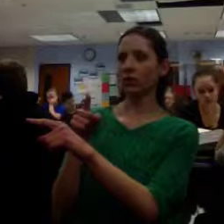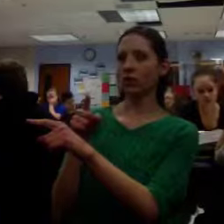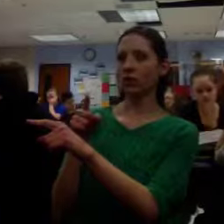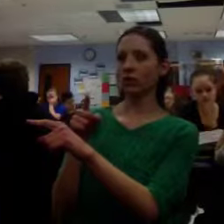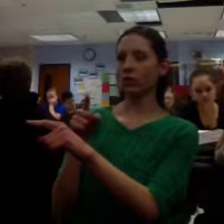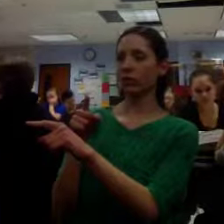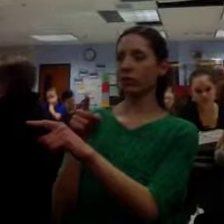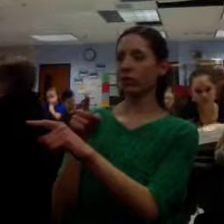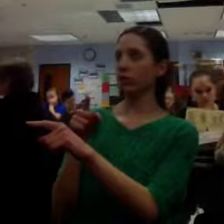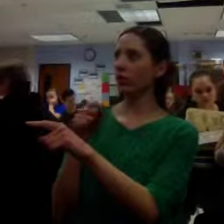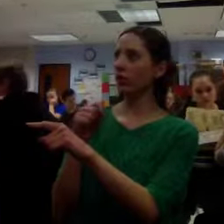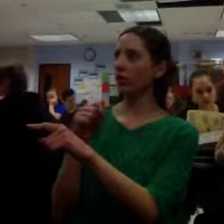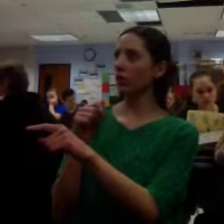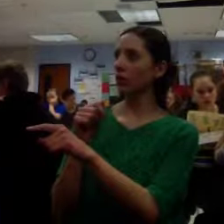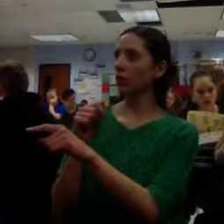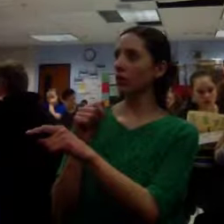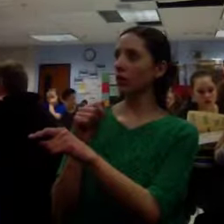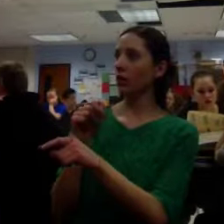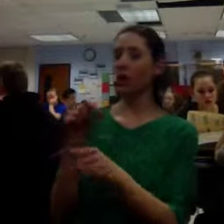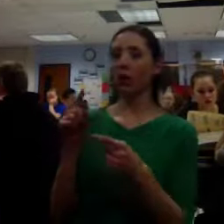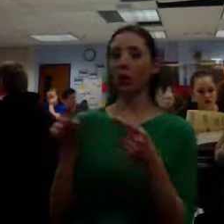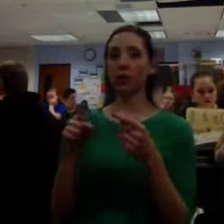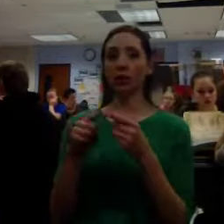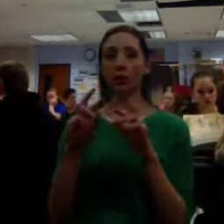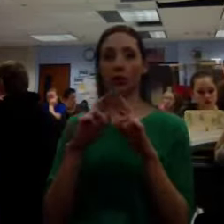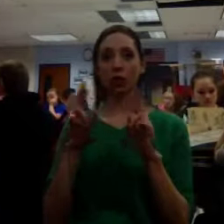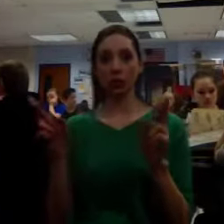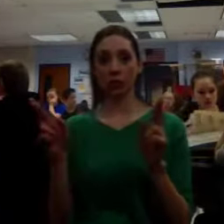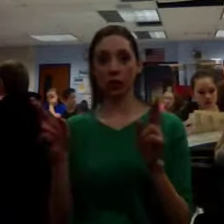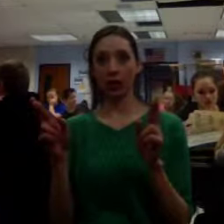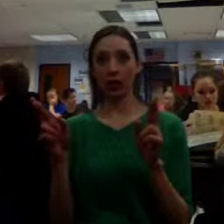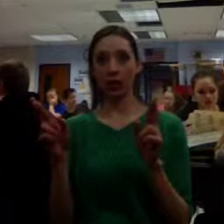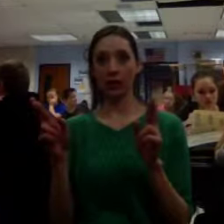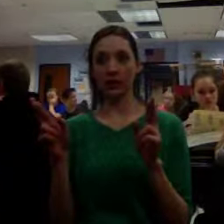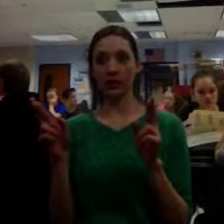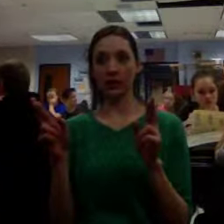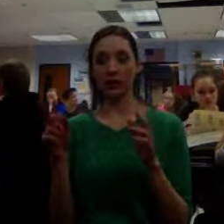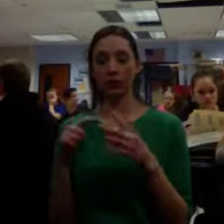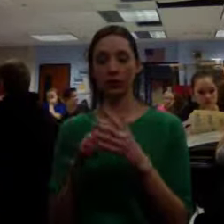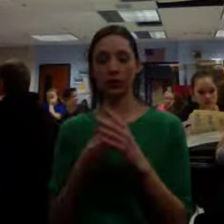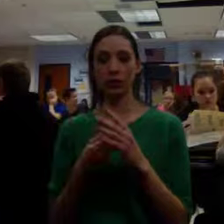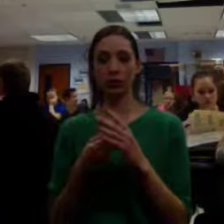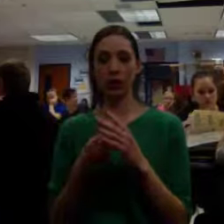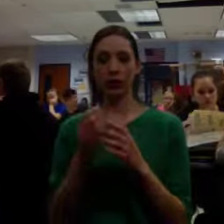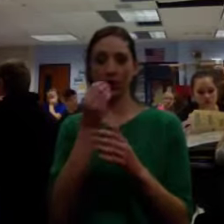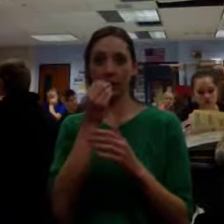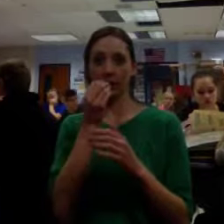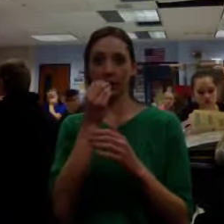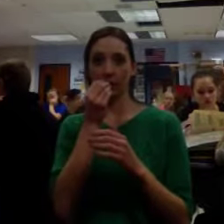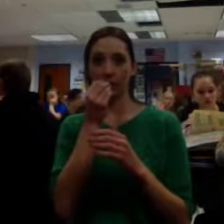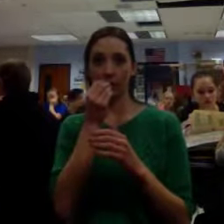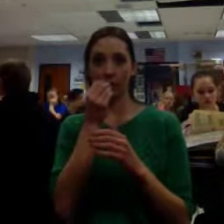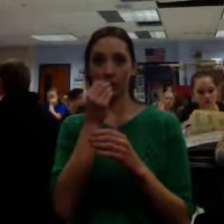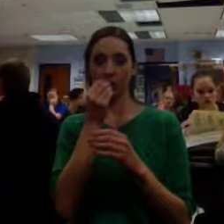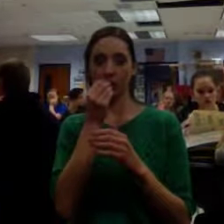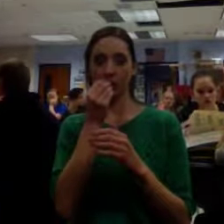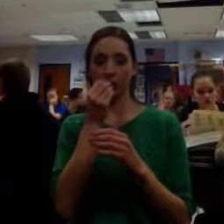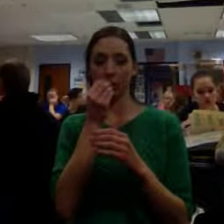tell the other group what you're going to be doing, okay? Maybe explain it a little bit, especially if they're not doing a